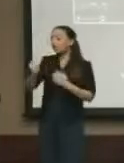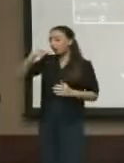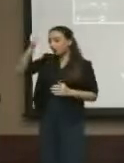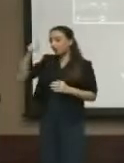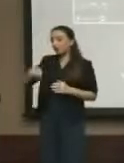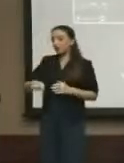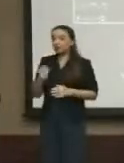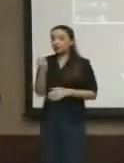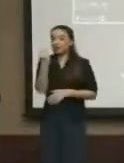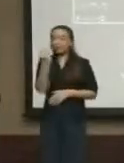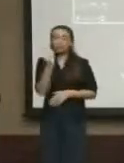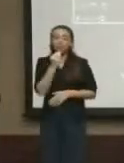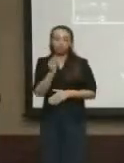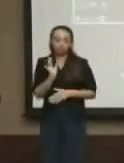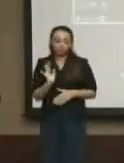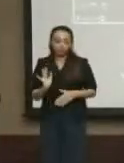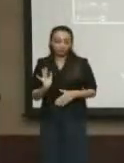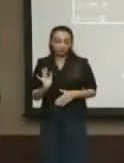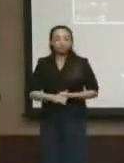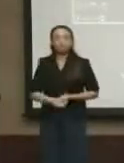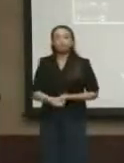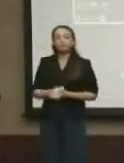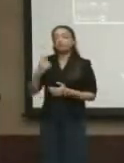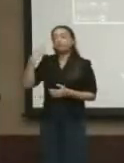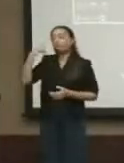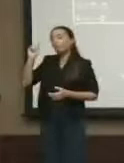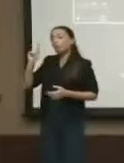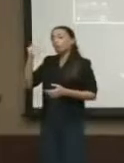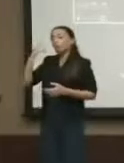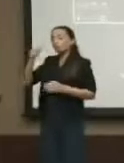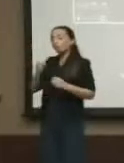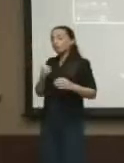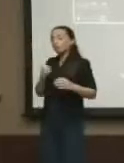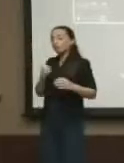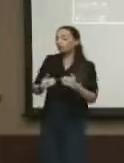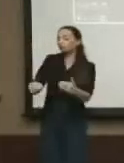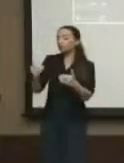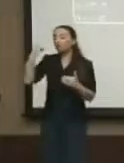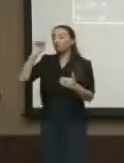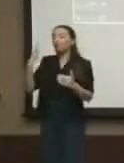to actually take this mandate forward?